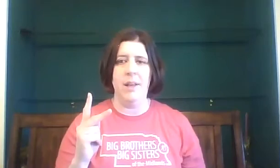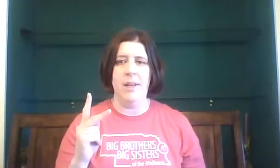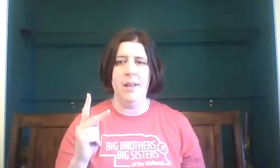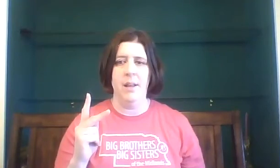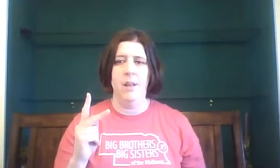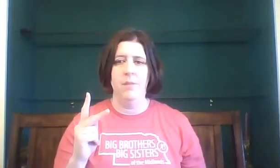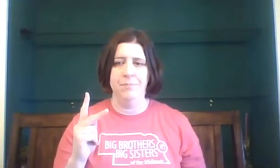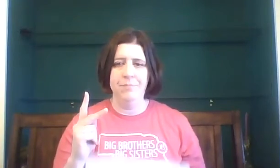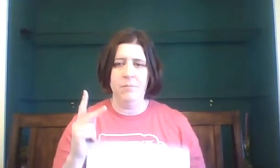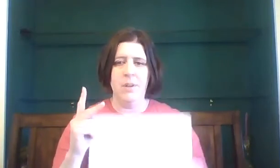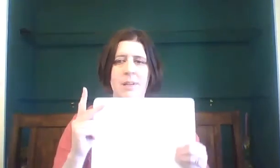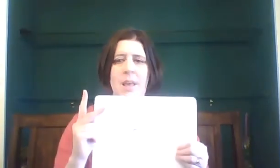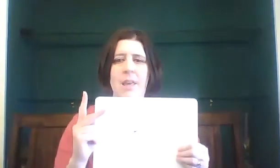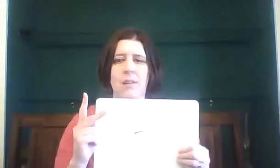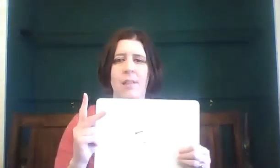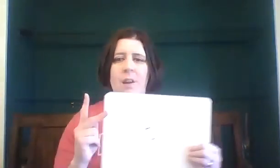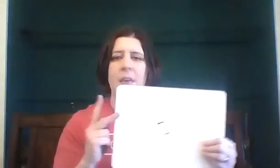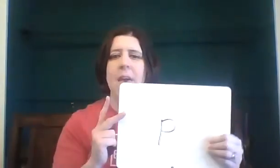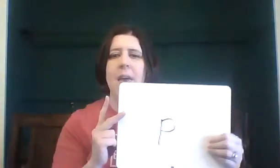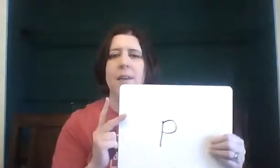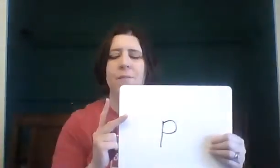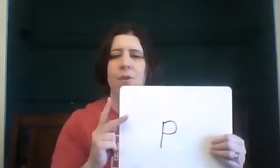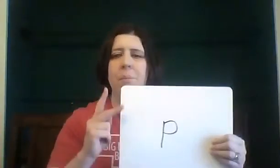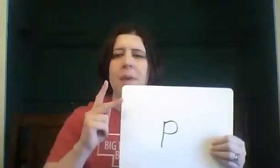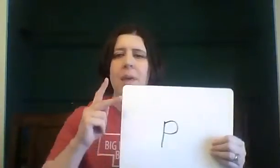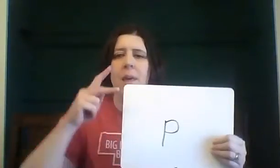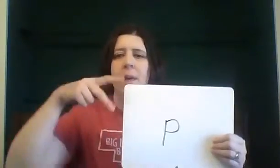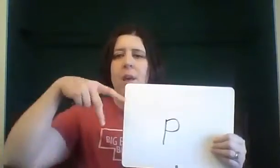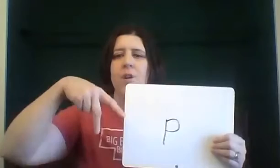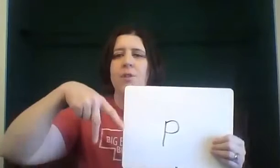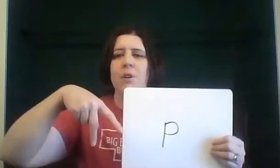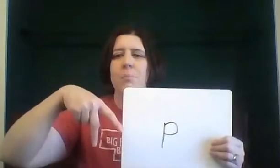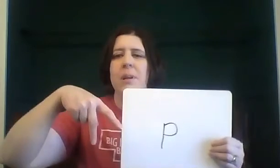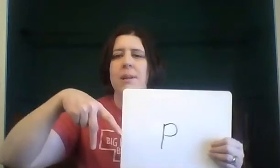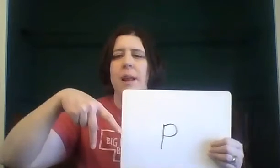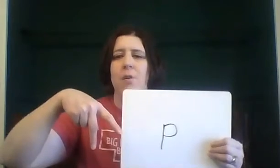it. You're going to take your letter K, and for P, you're just going to put it down.